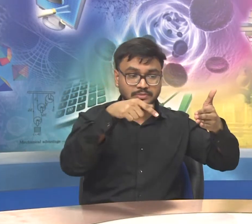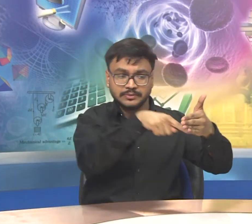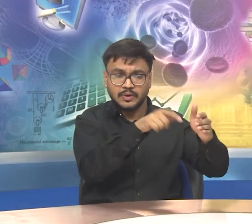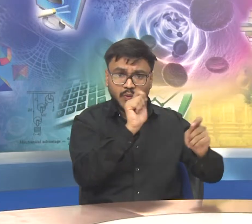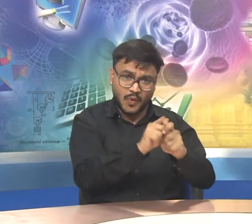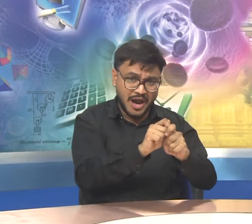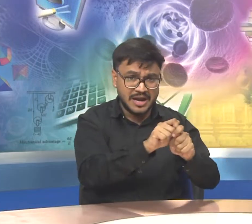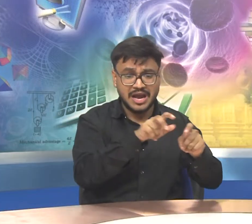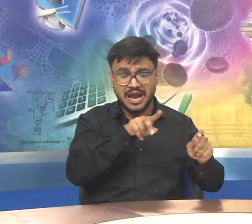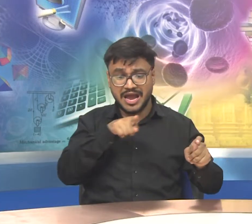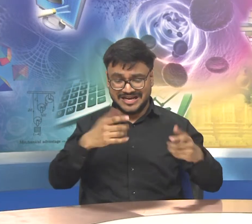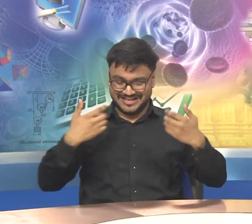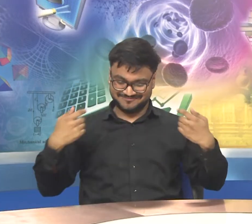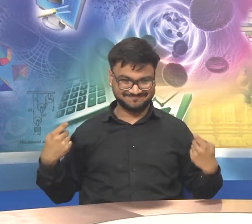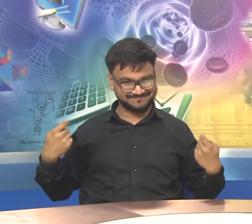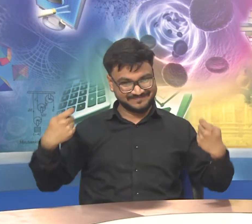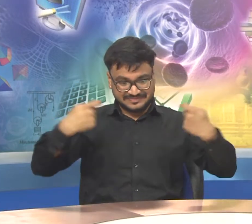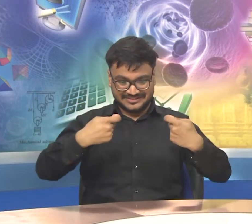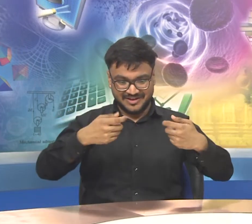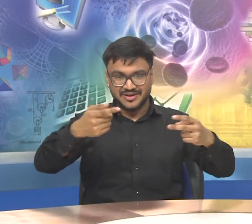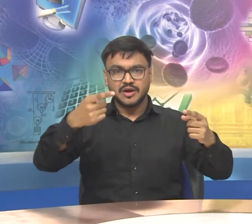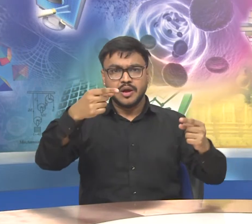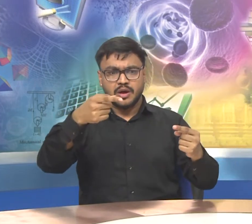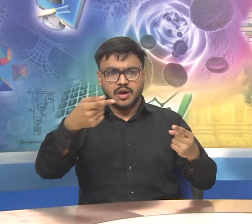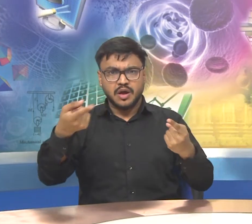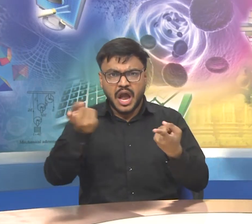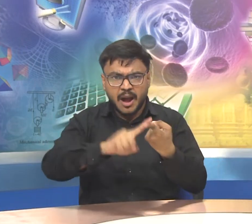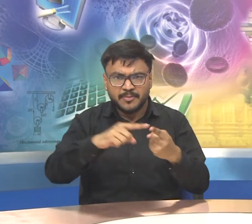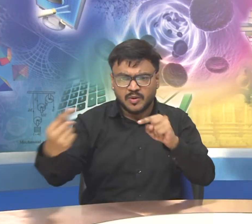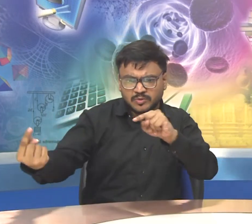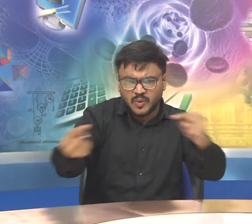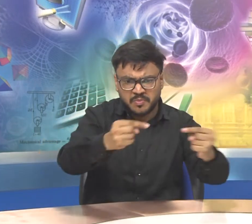Supreme Court judge cannot be a lawyer for anyone.